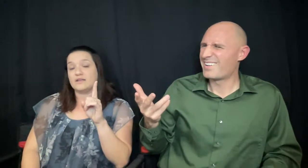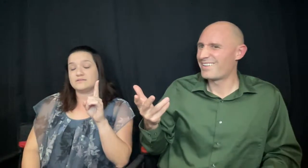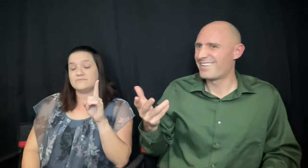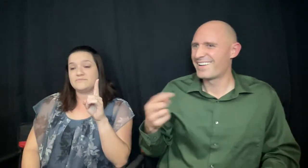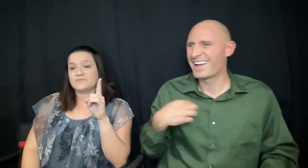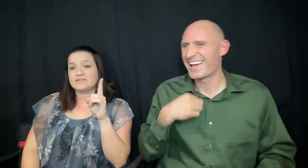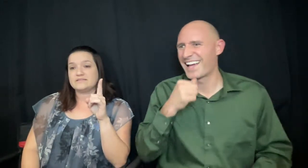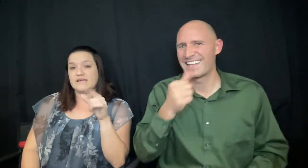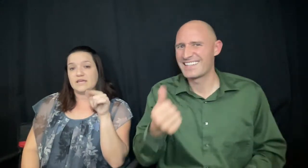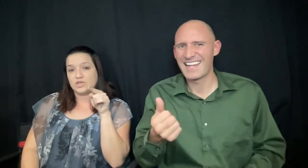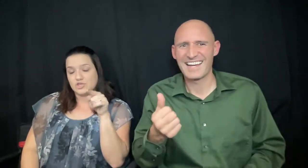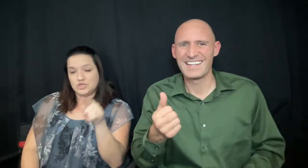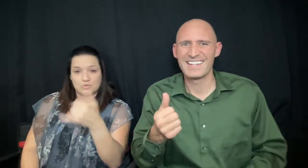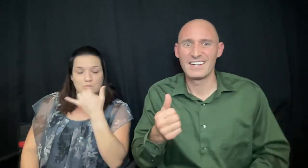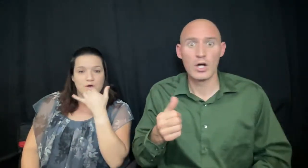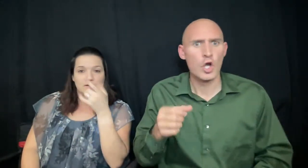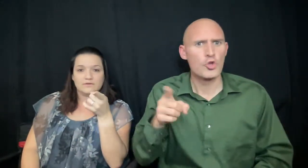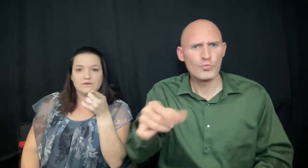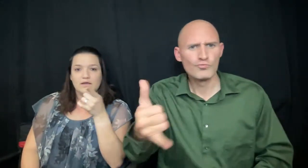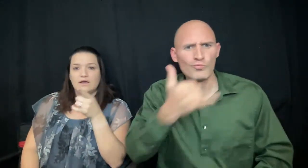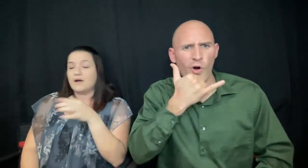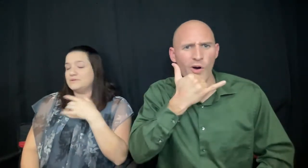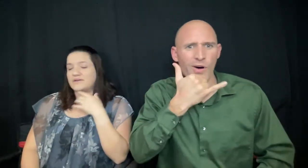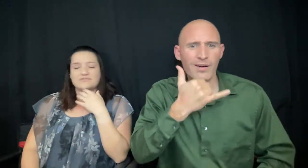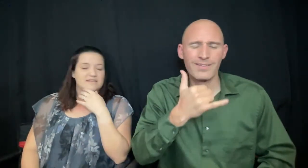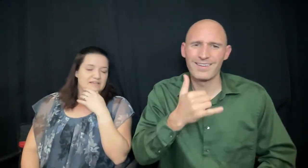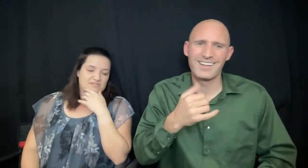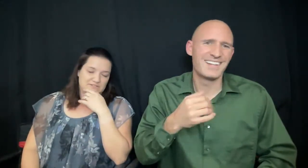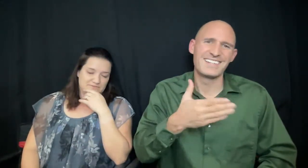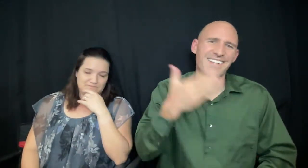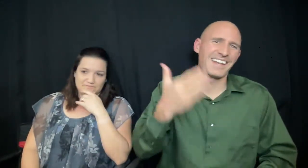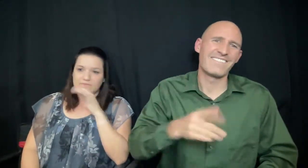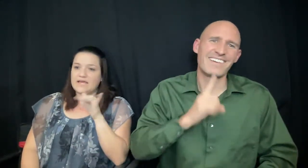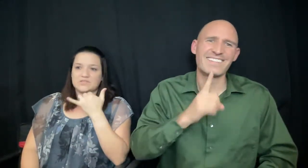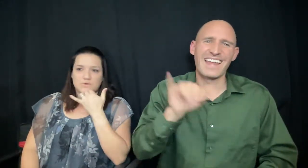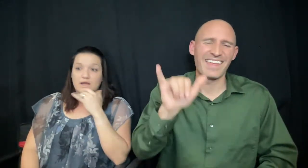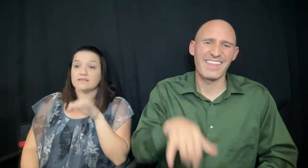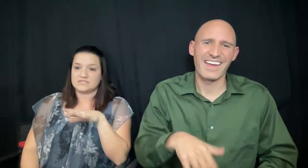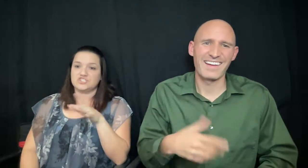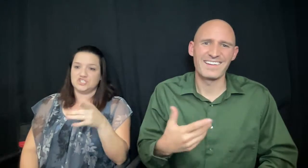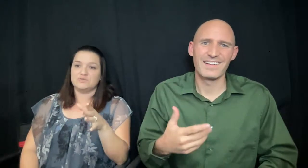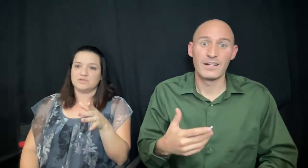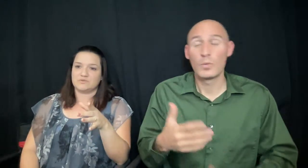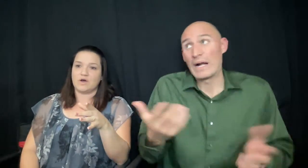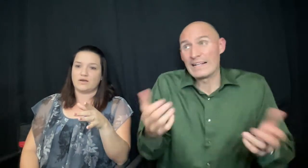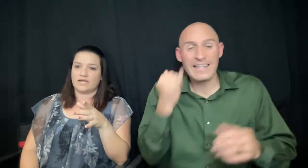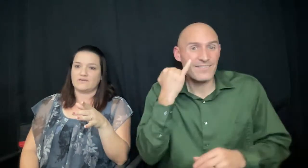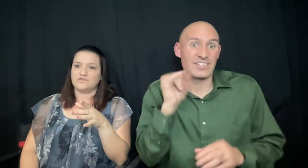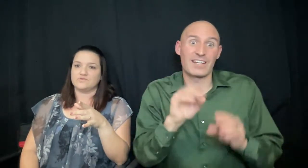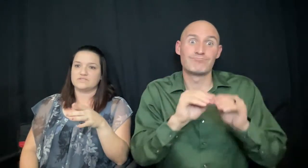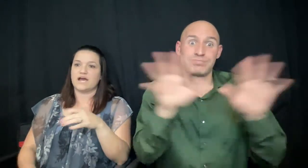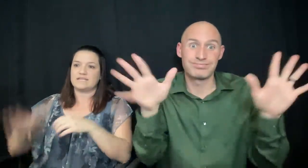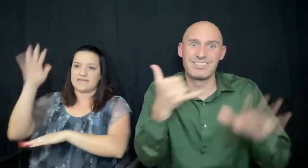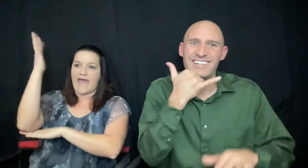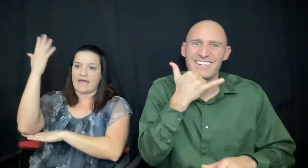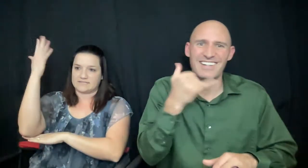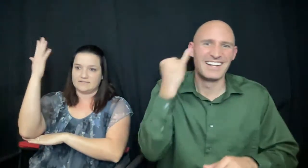not say you were wrong. I will never say that to you. That's wrong. Unless it's genuinely wrong. Like if you signed cat, it's